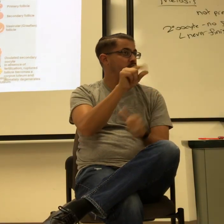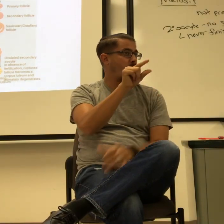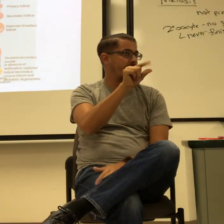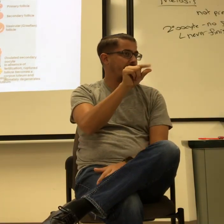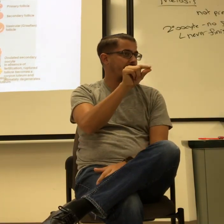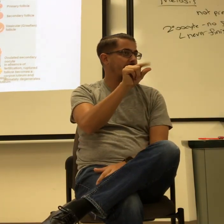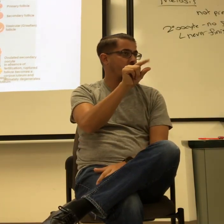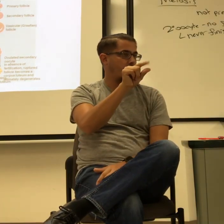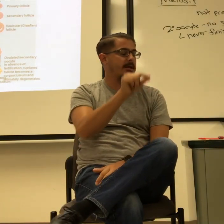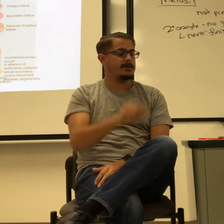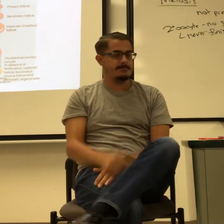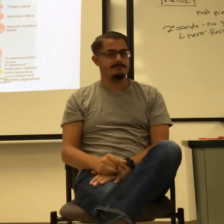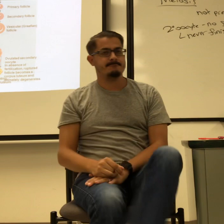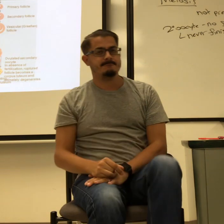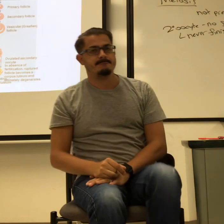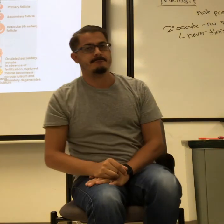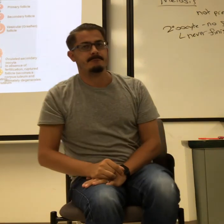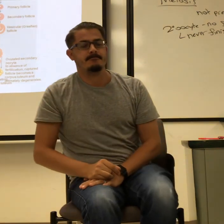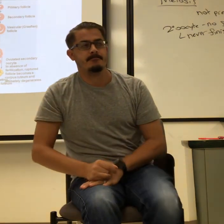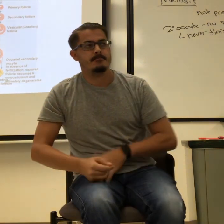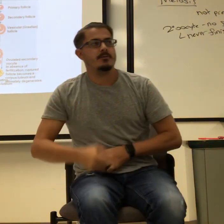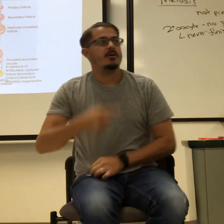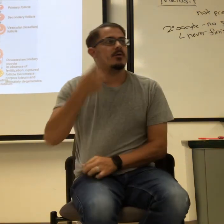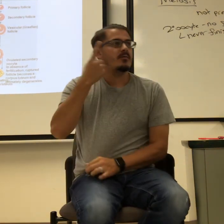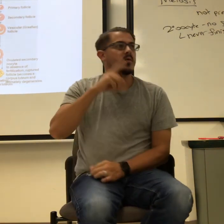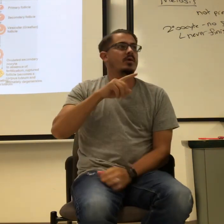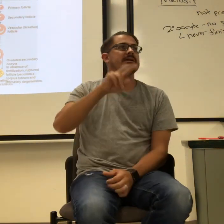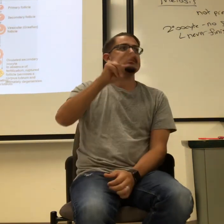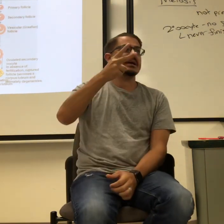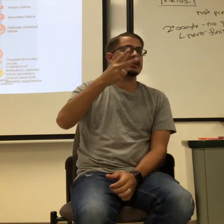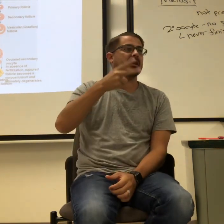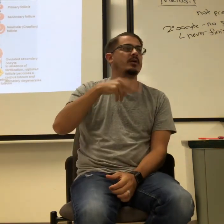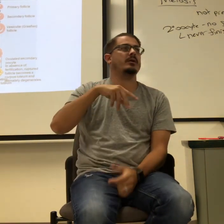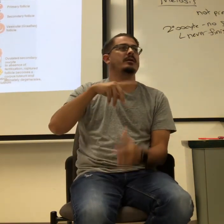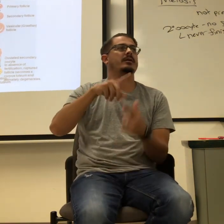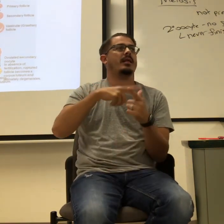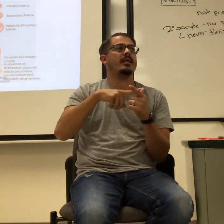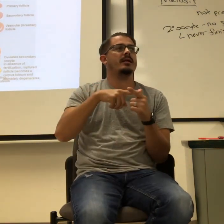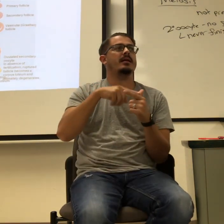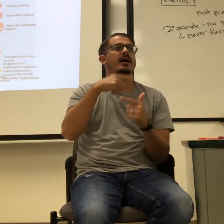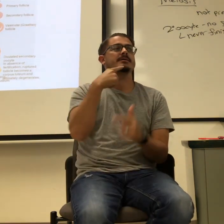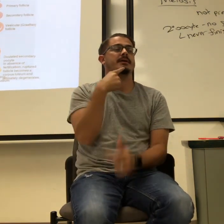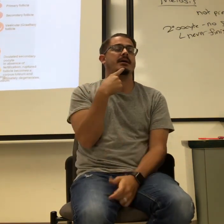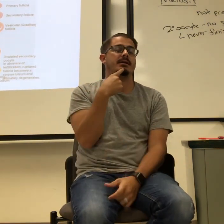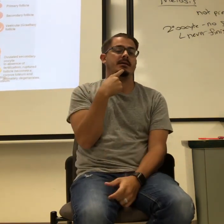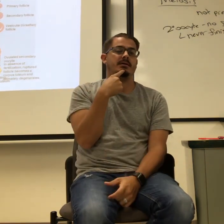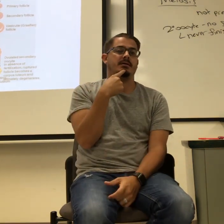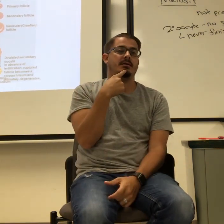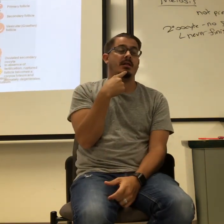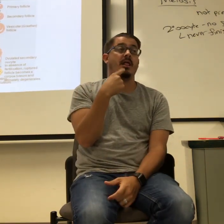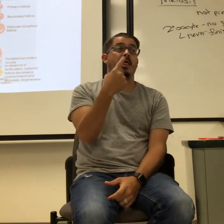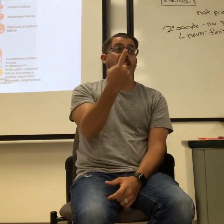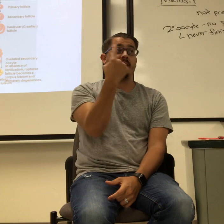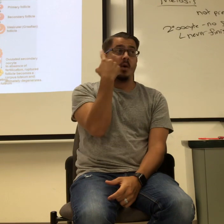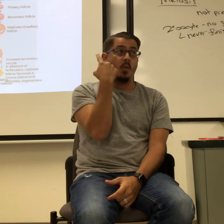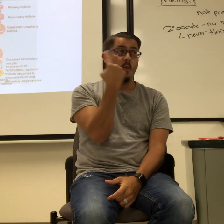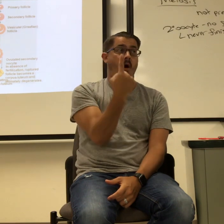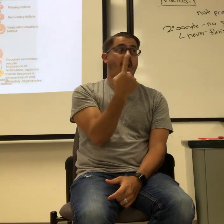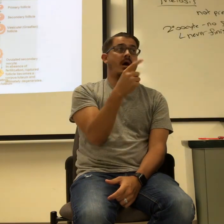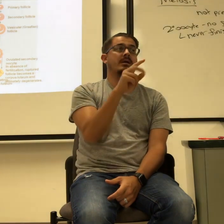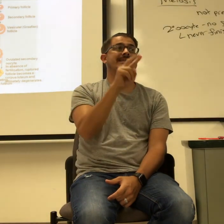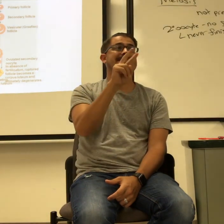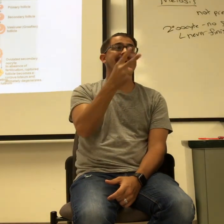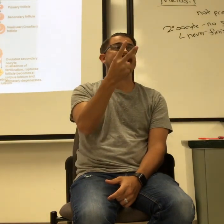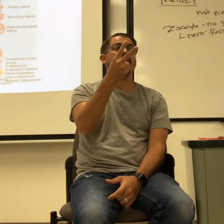20. To reach secondary, the vesicular, and what I said was the one secondary